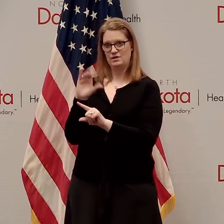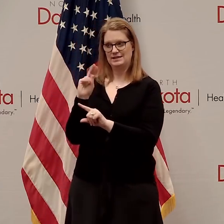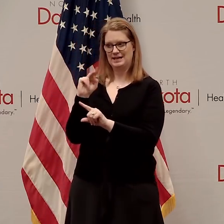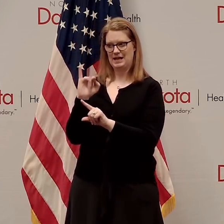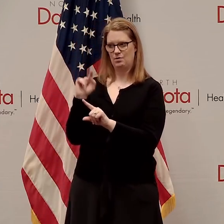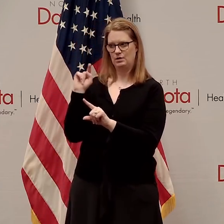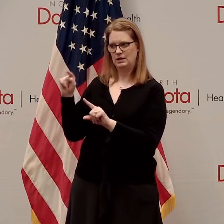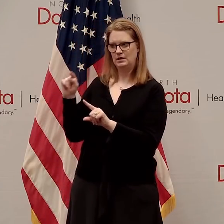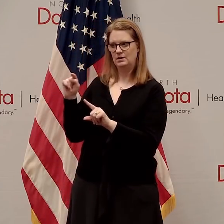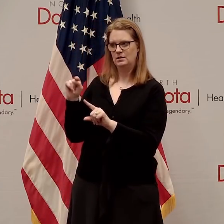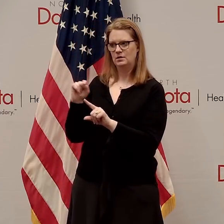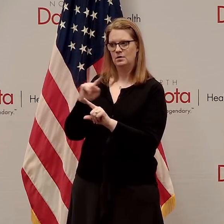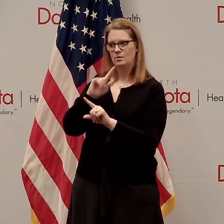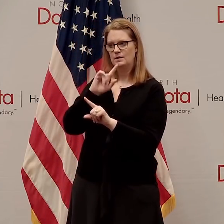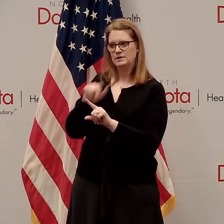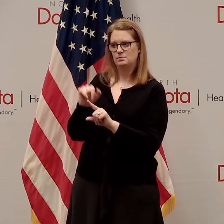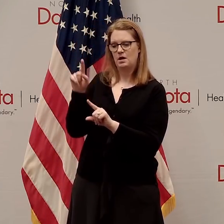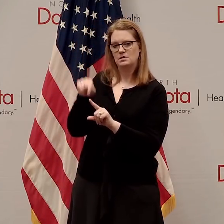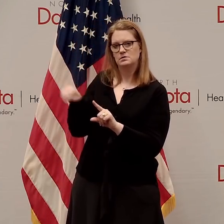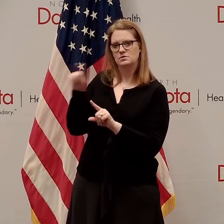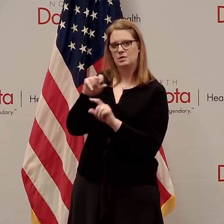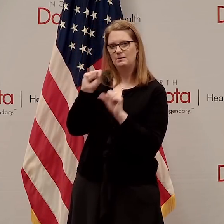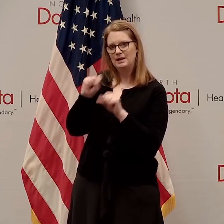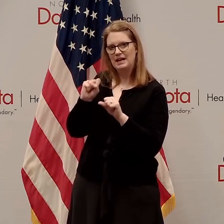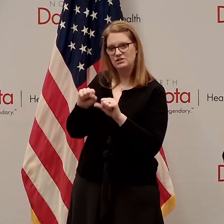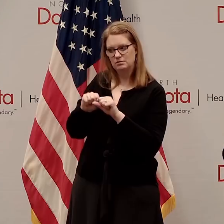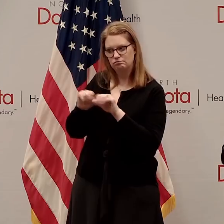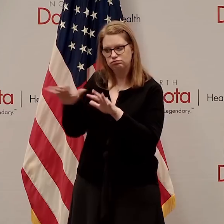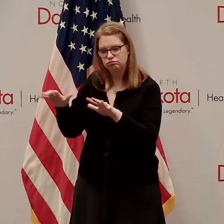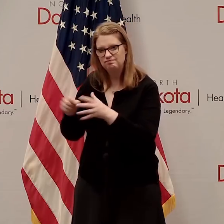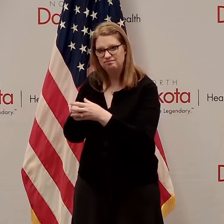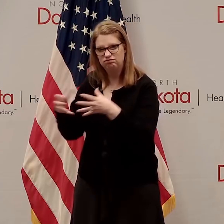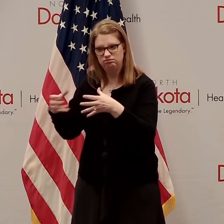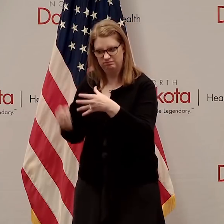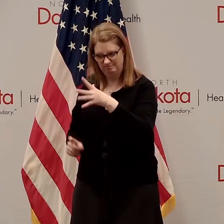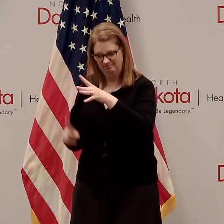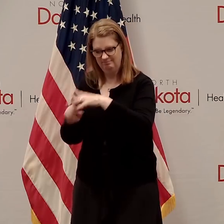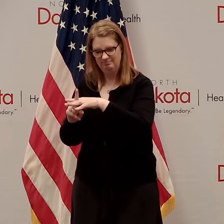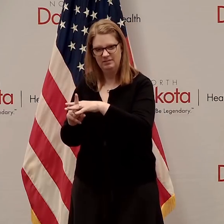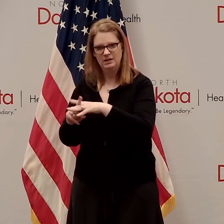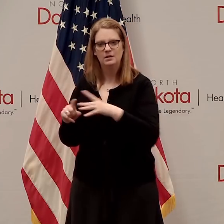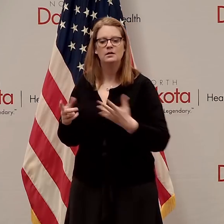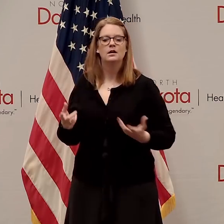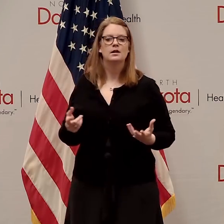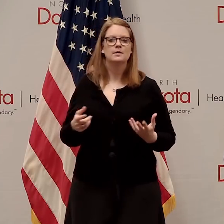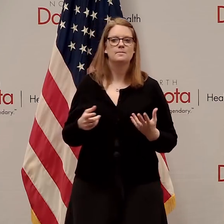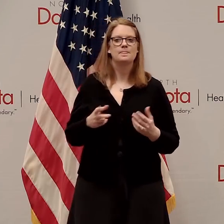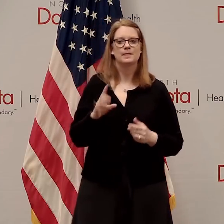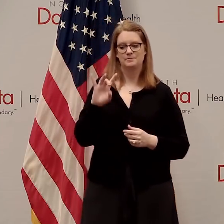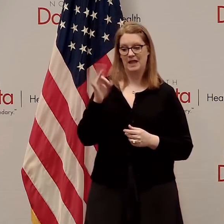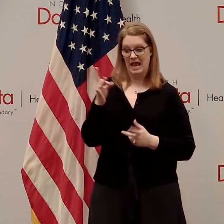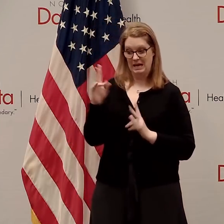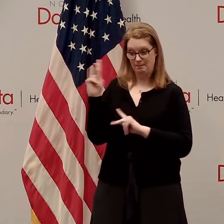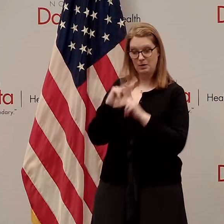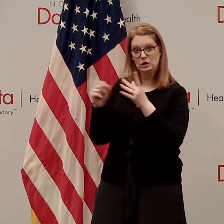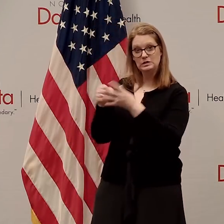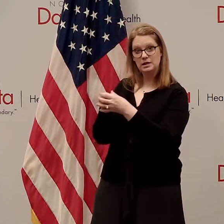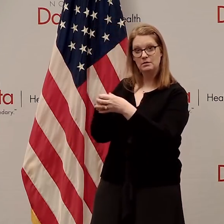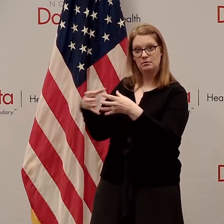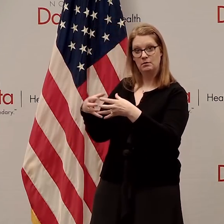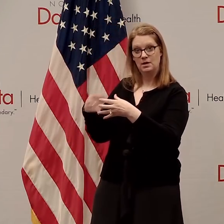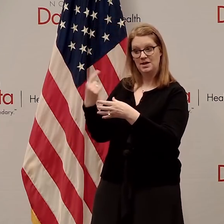with the response to a potential outbreak. If we can prove that we can take a 8-person outbreak in